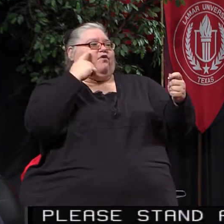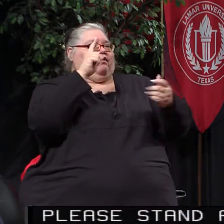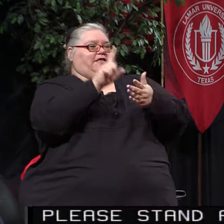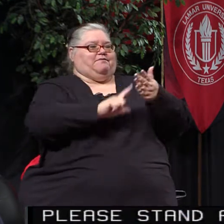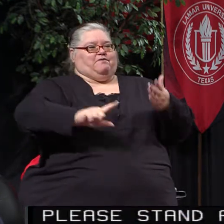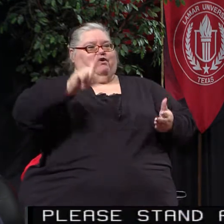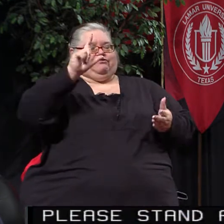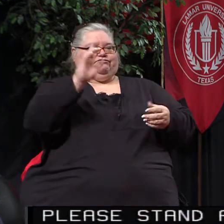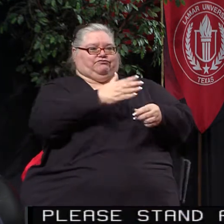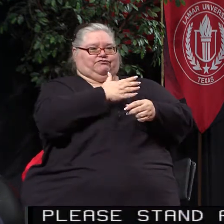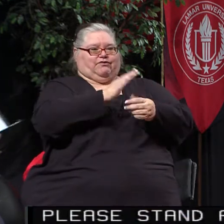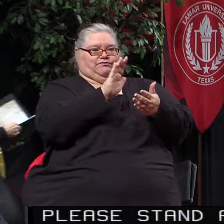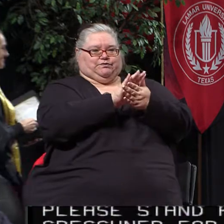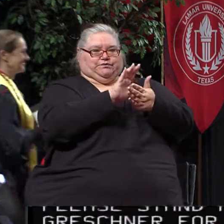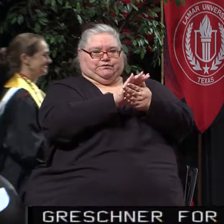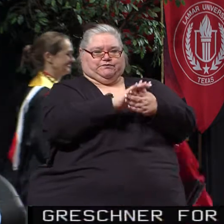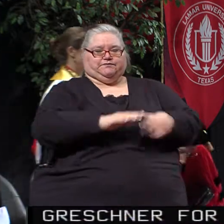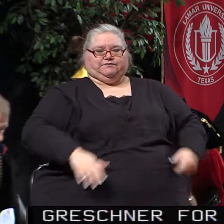alma mater.